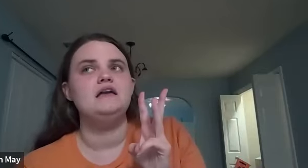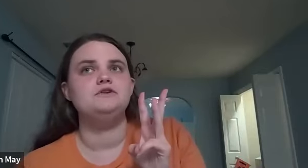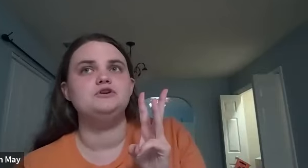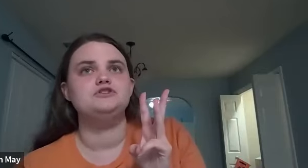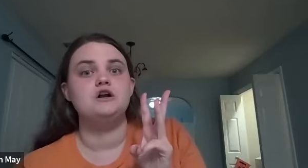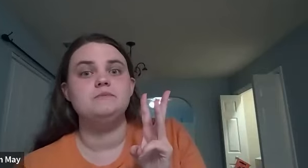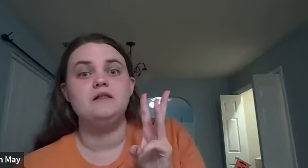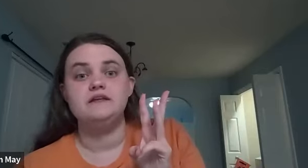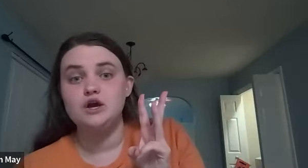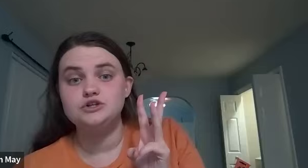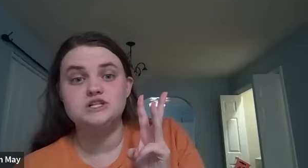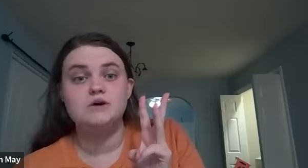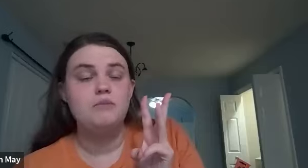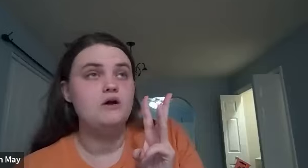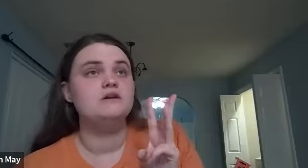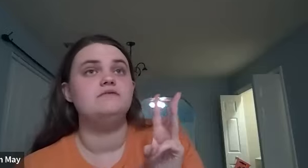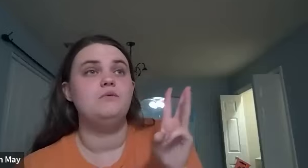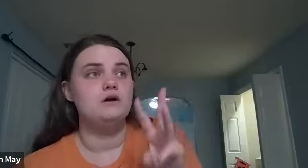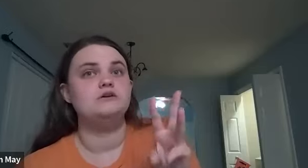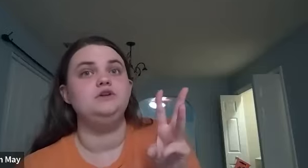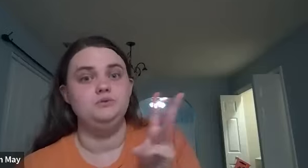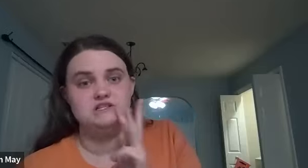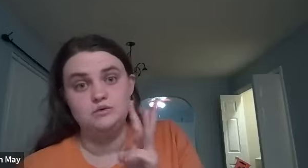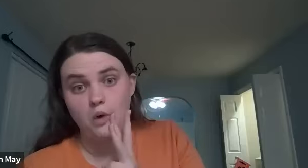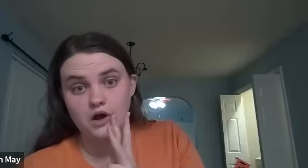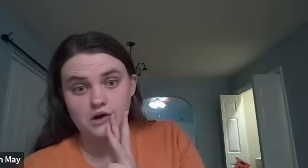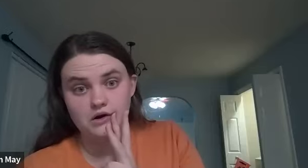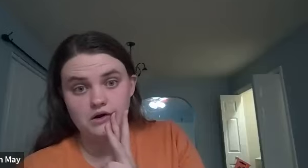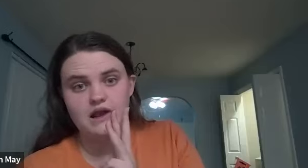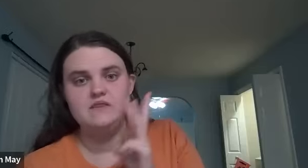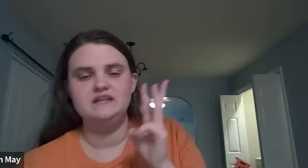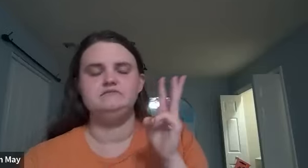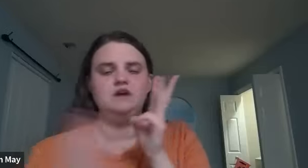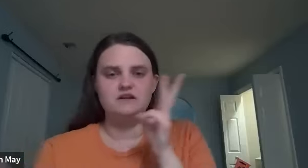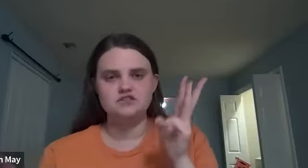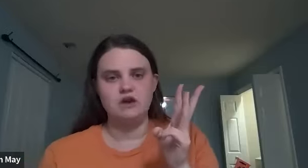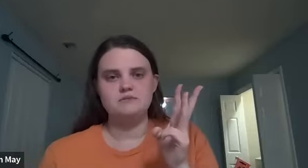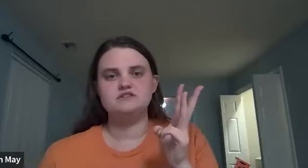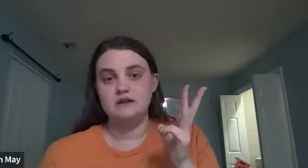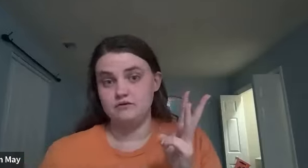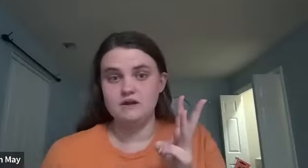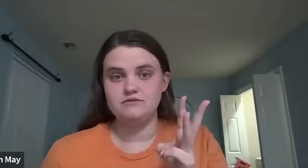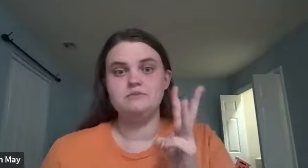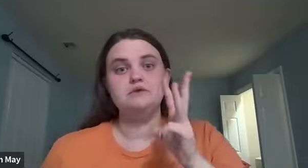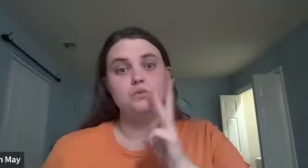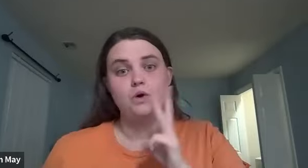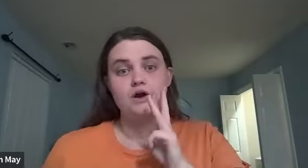If you're talking about like an ocean or a part of water, you would do water and then kind of describe it. So like for river, it'd be